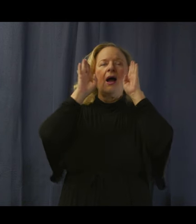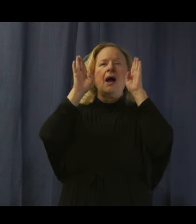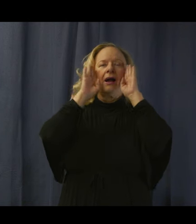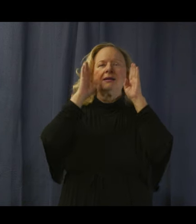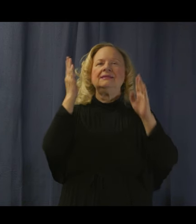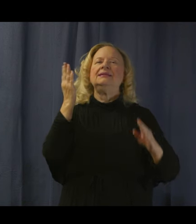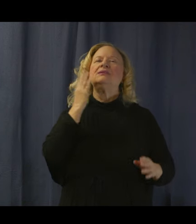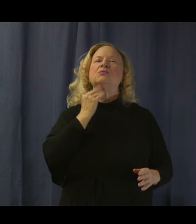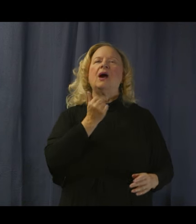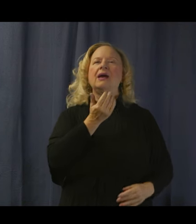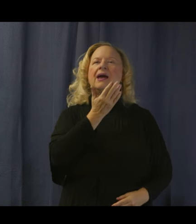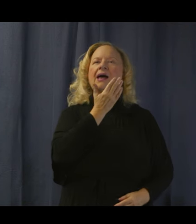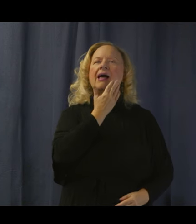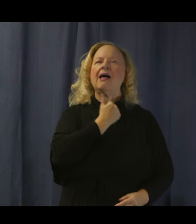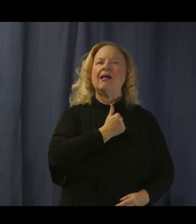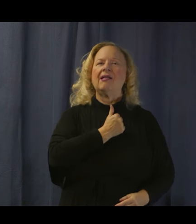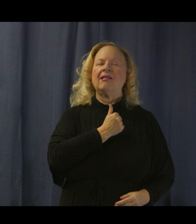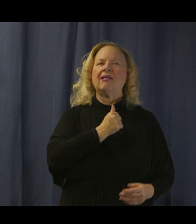Yisrael.